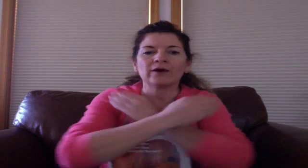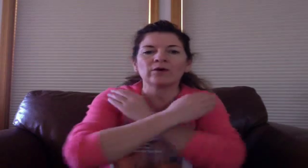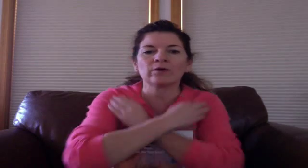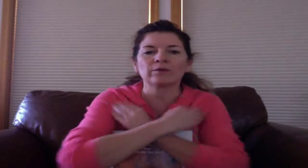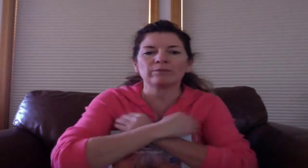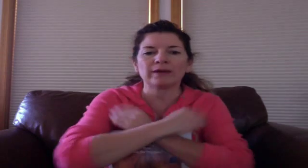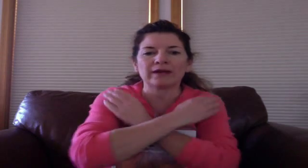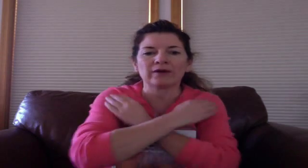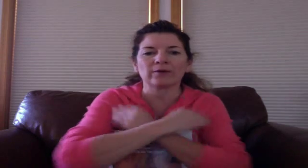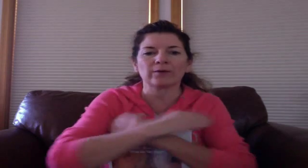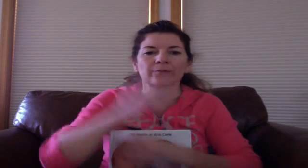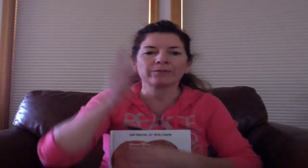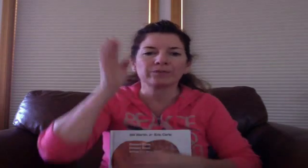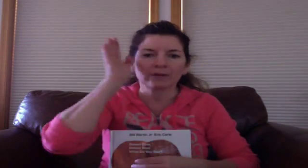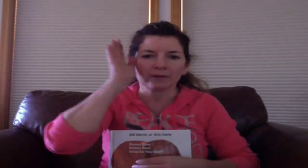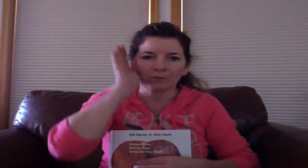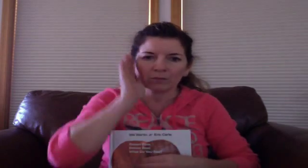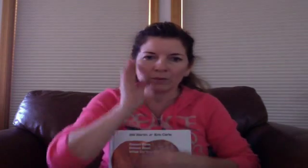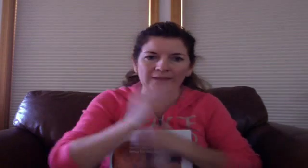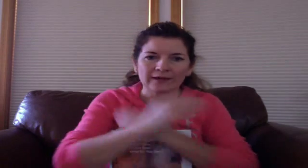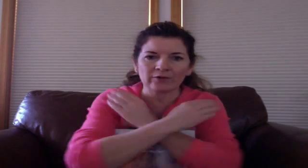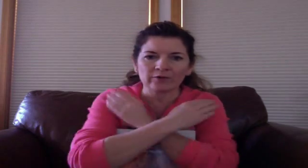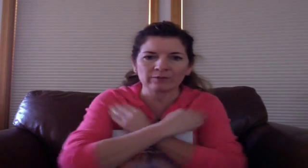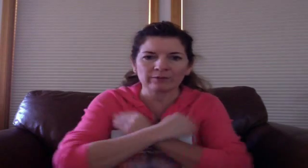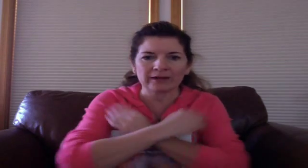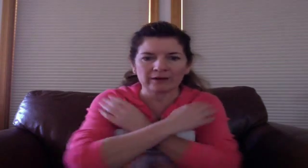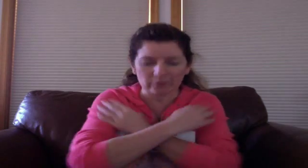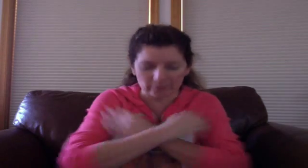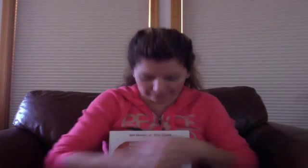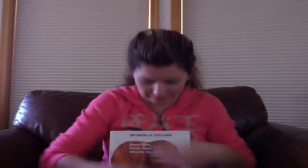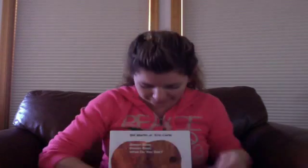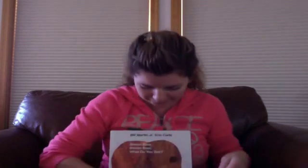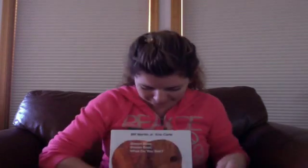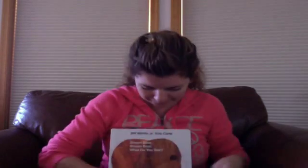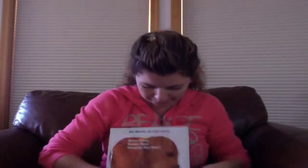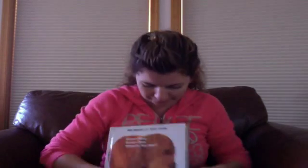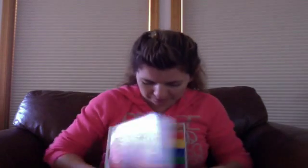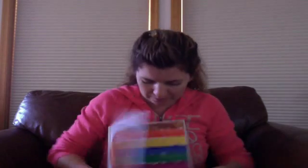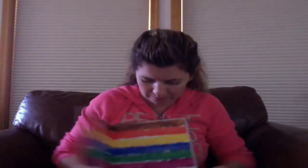Brown bear, brown bear.